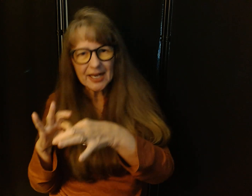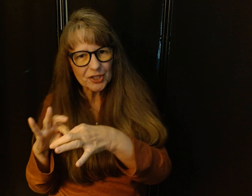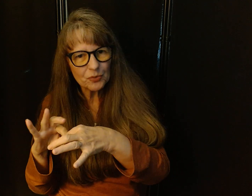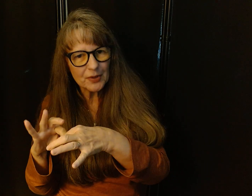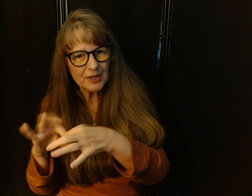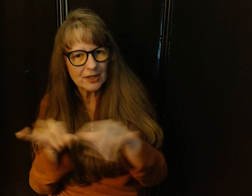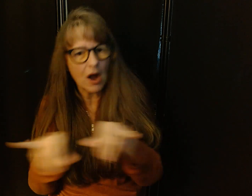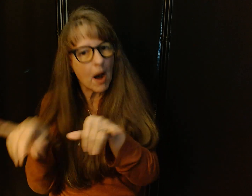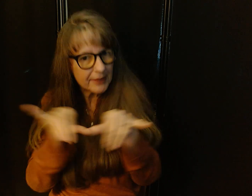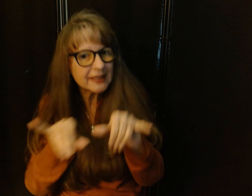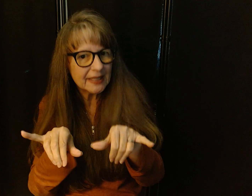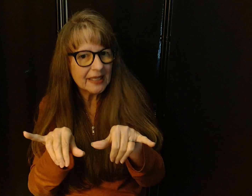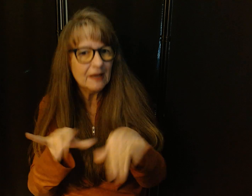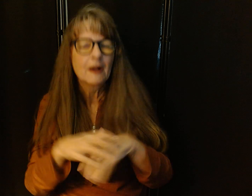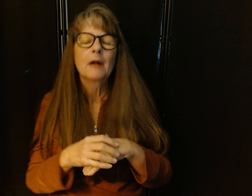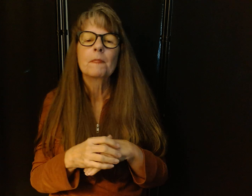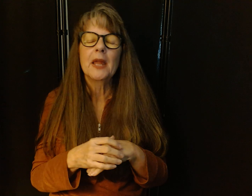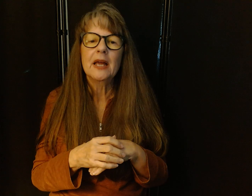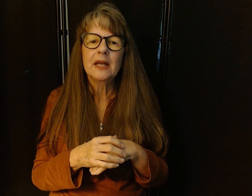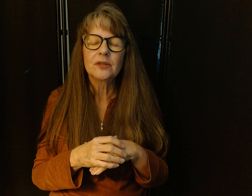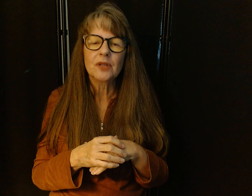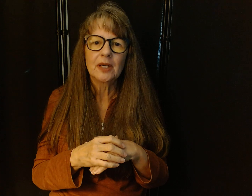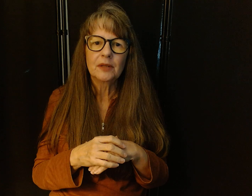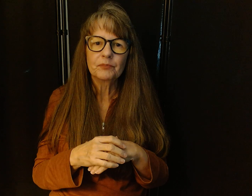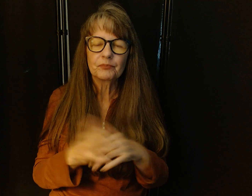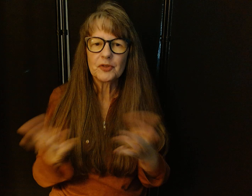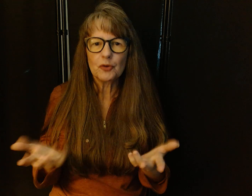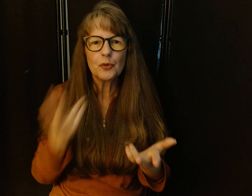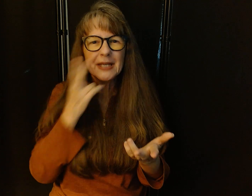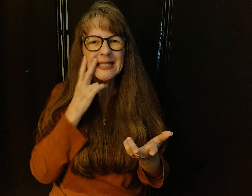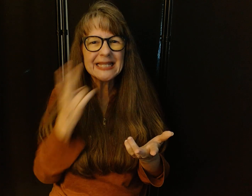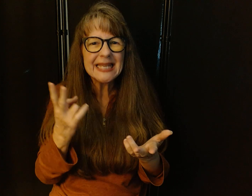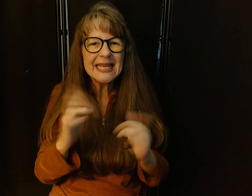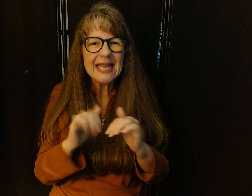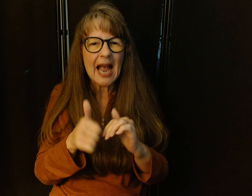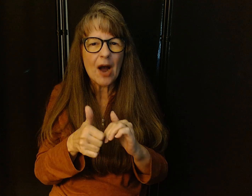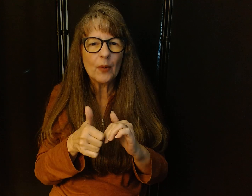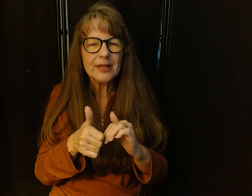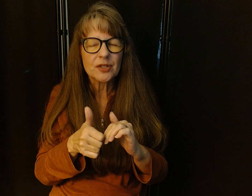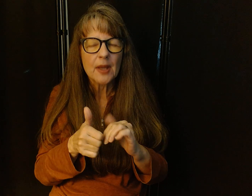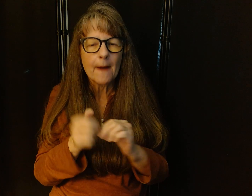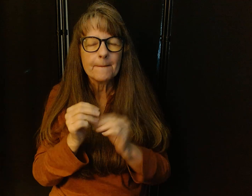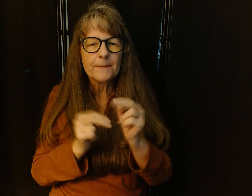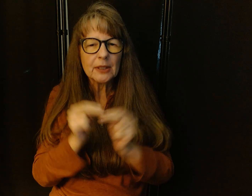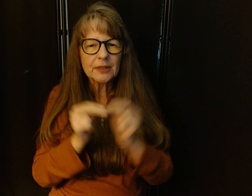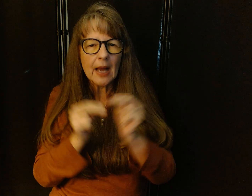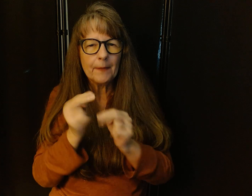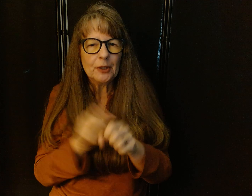with it commonly, and so you can see how it's built up and